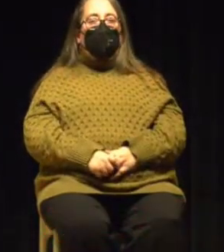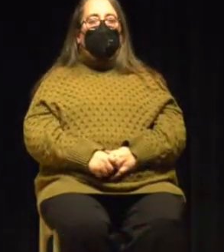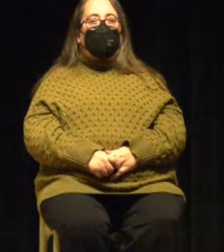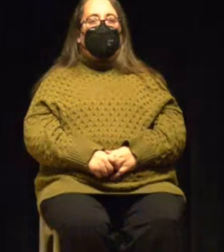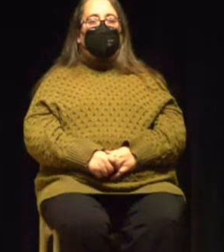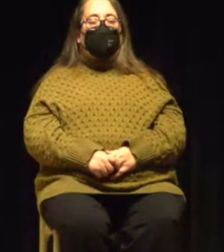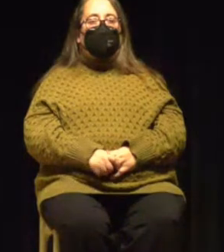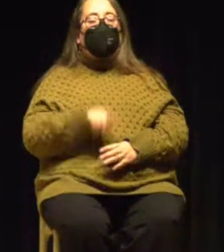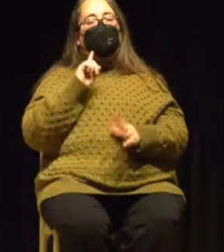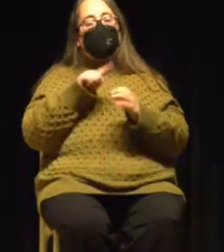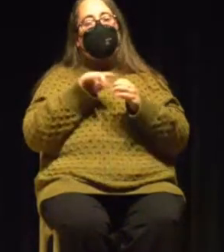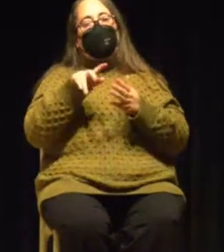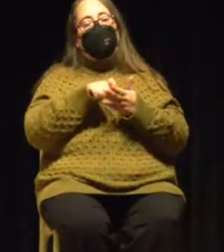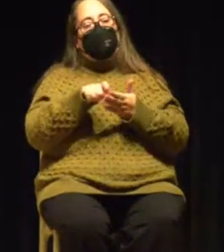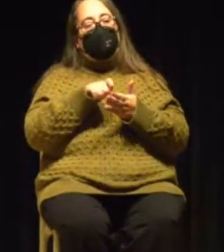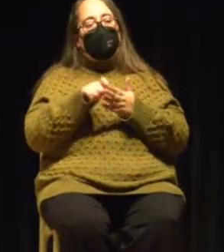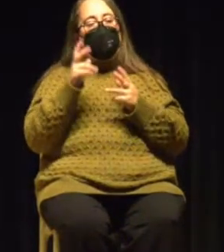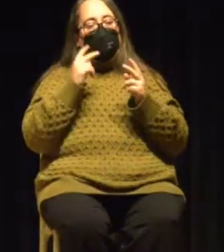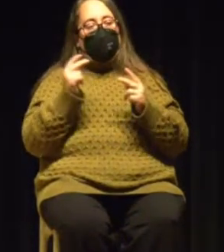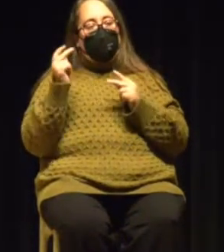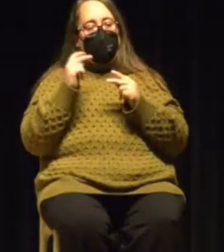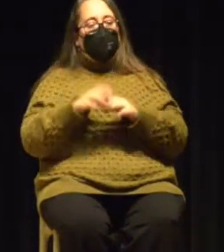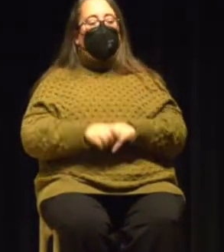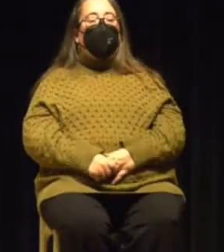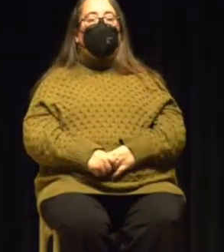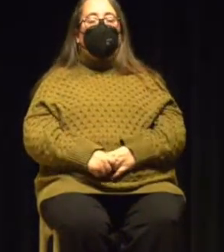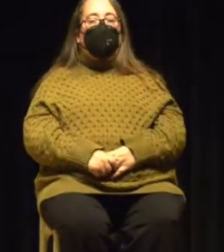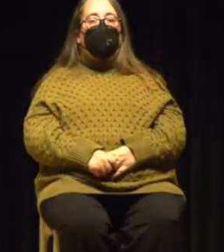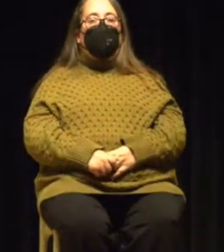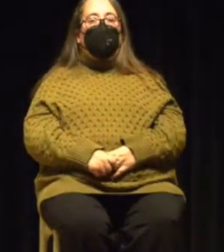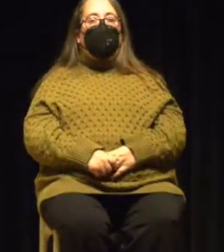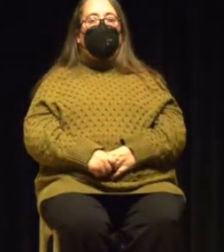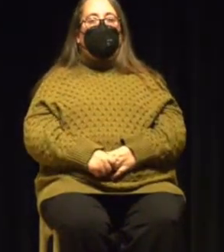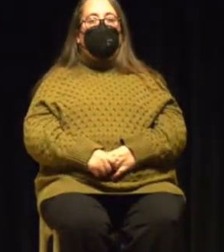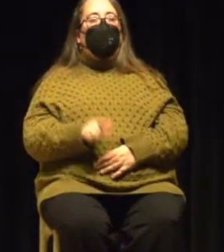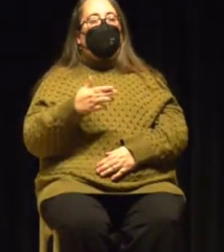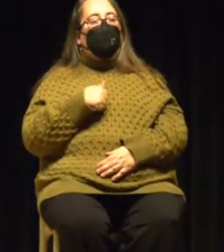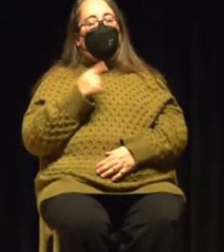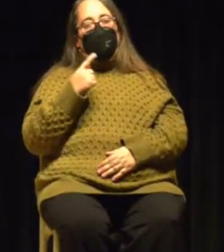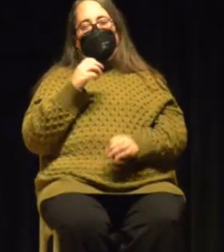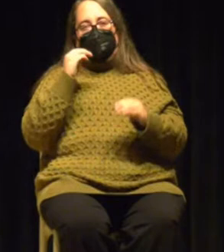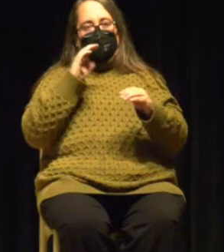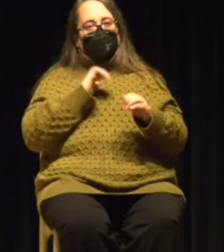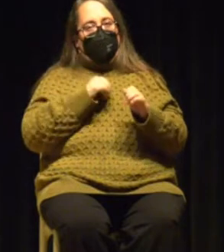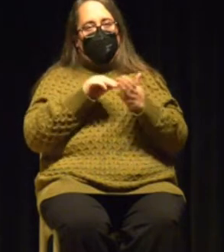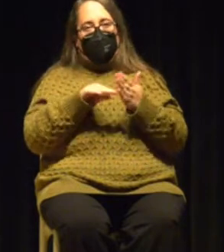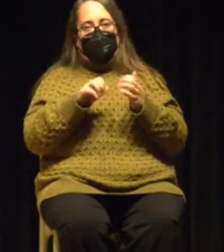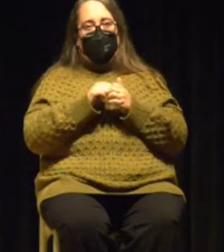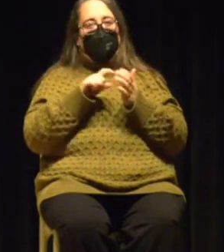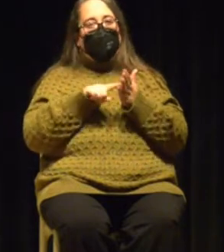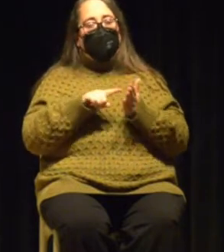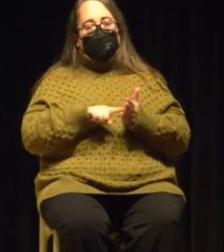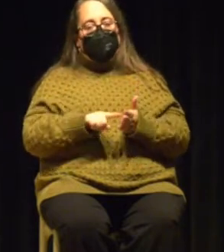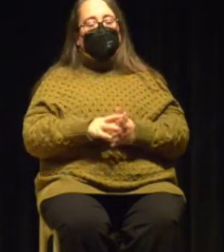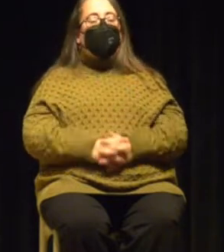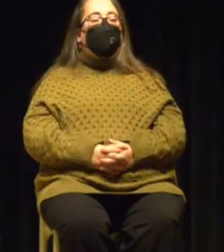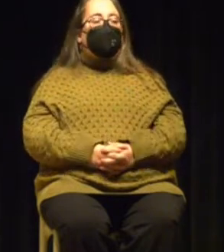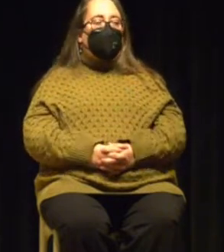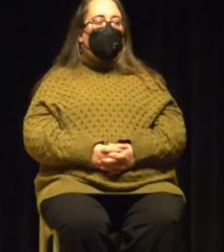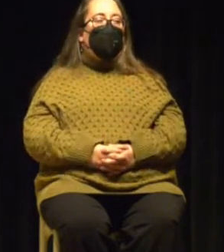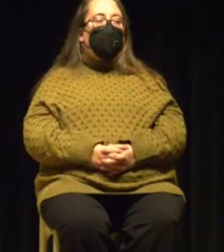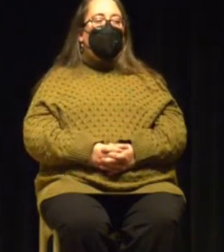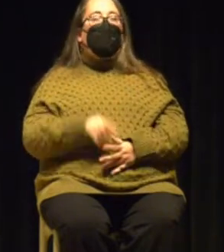about your writing and about memoir. One thing that we're always teaching our students with research, we're always thinking about